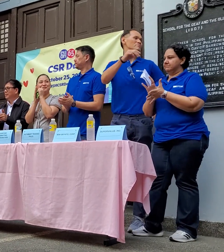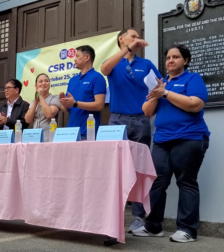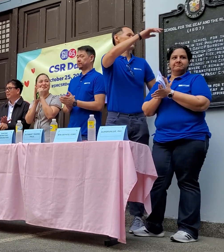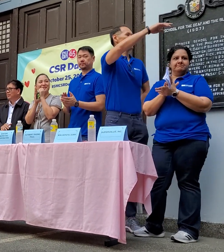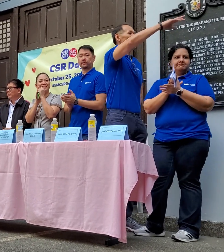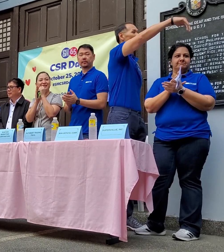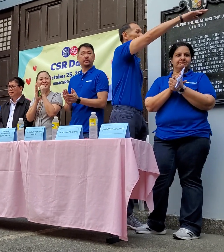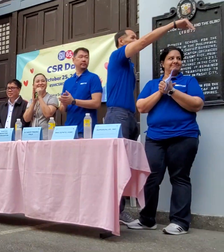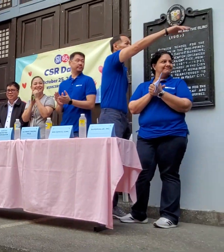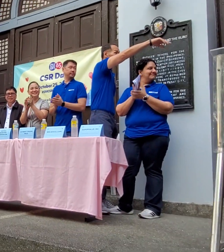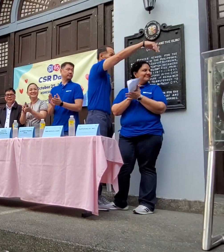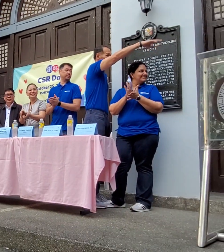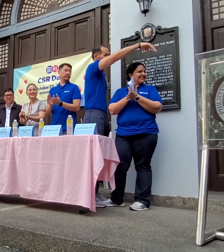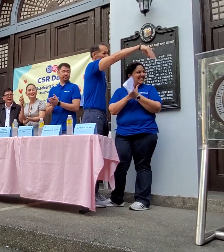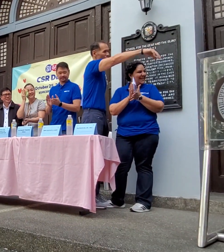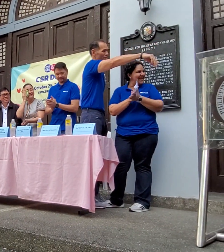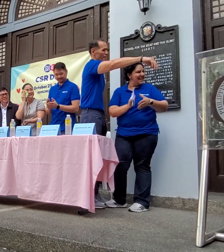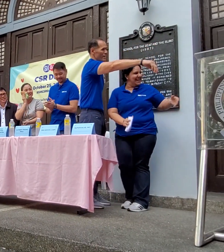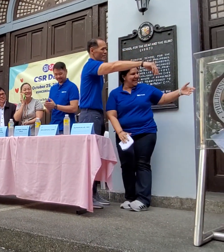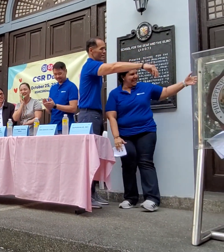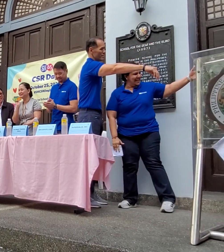SM Foundation.